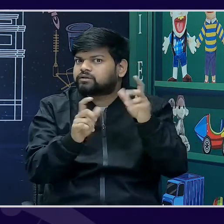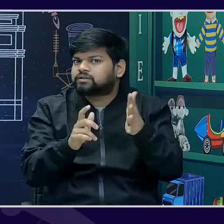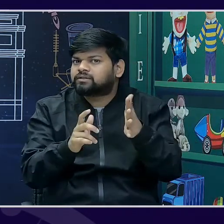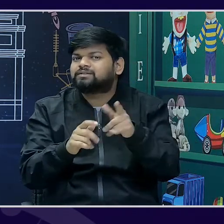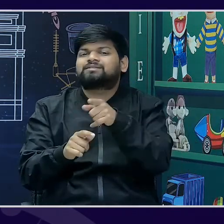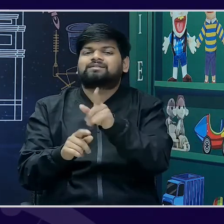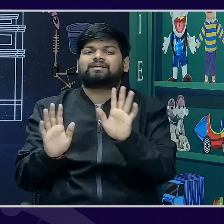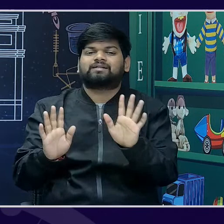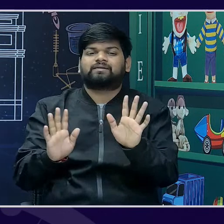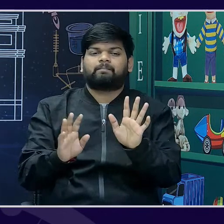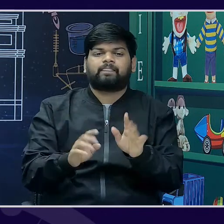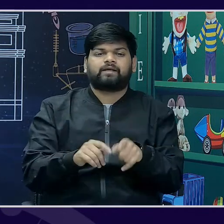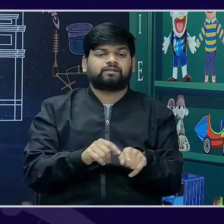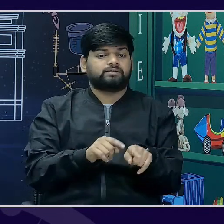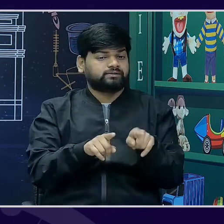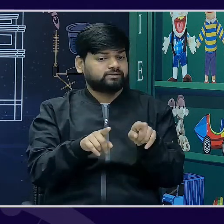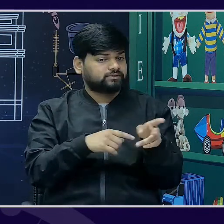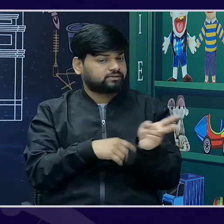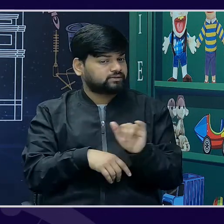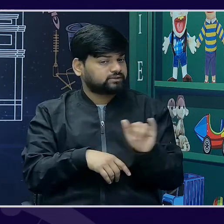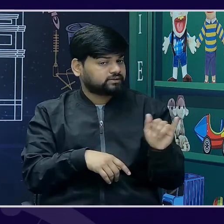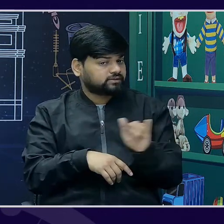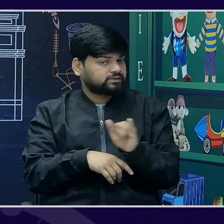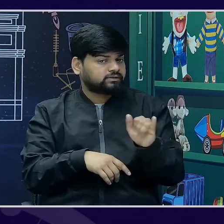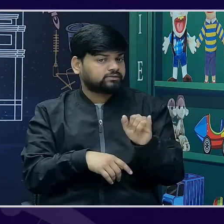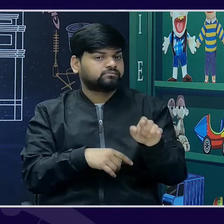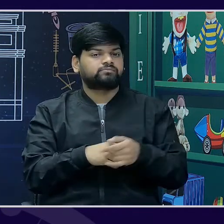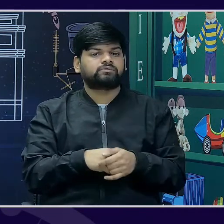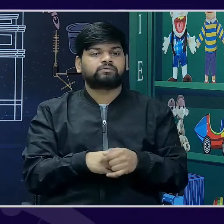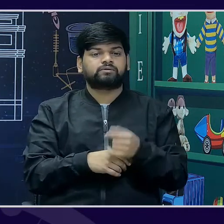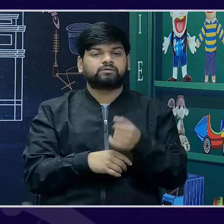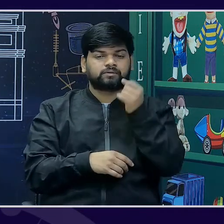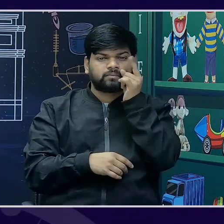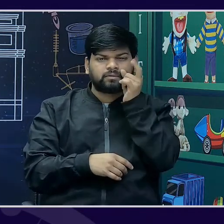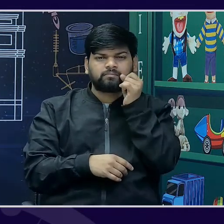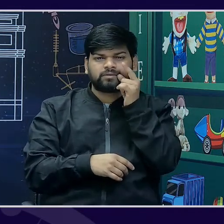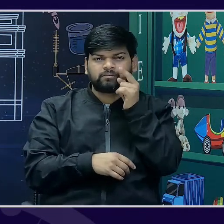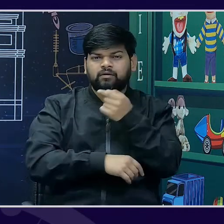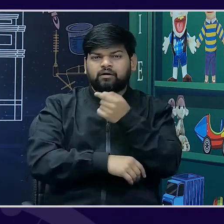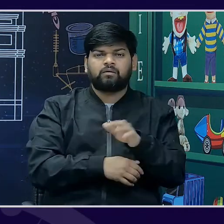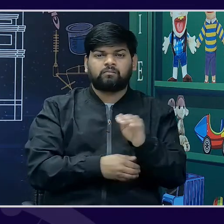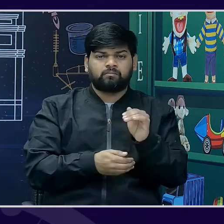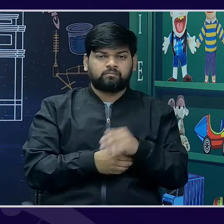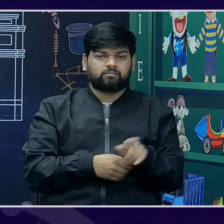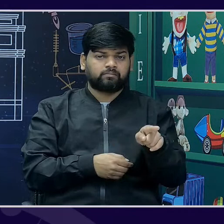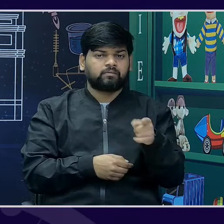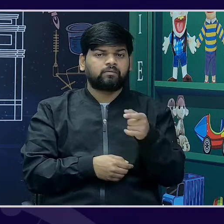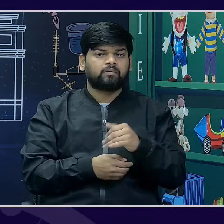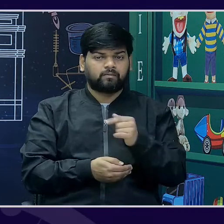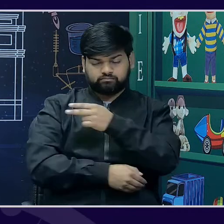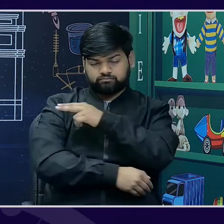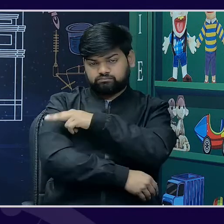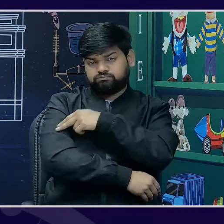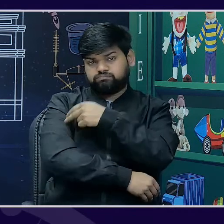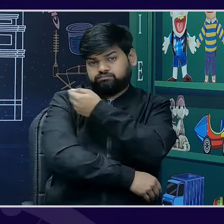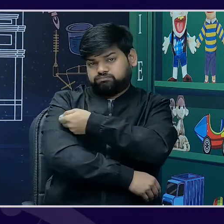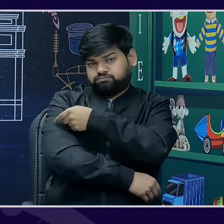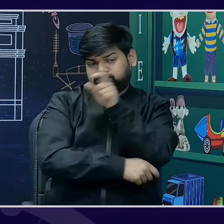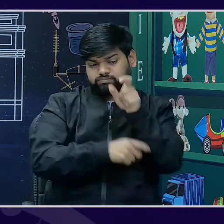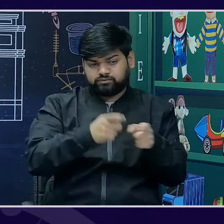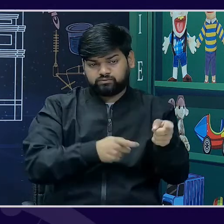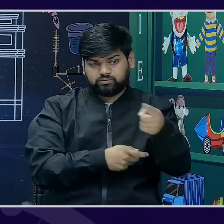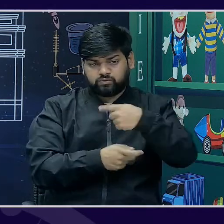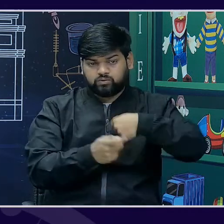the audiologist, because he keeps tuning the stimulation to the baby every month. And